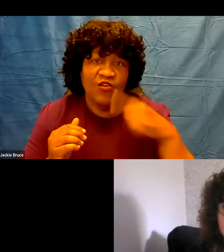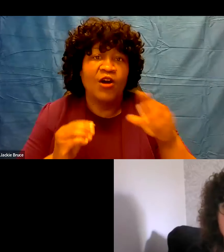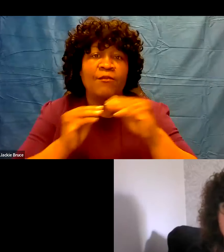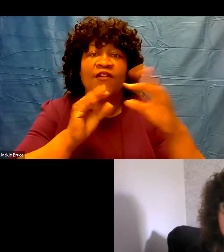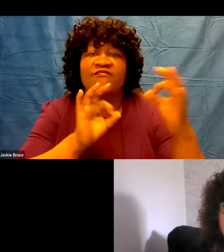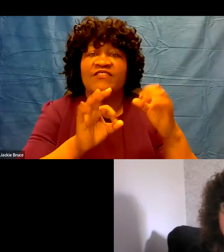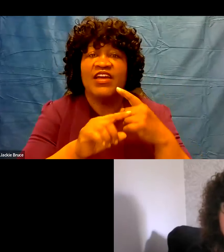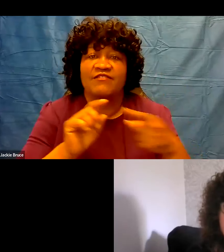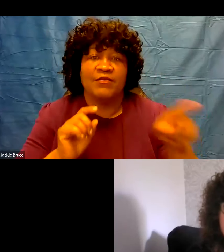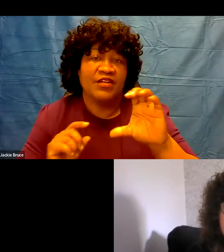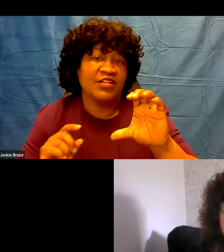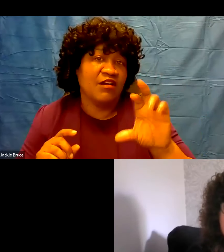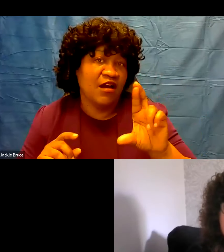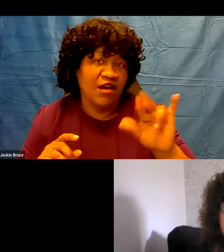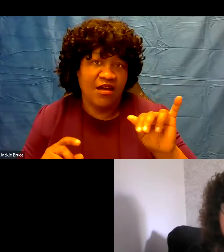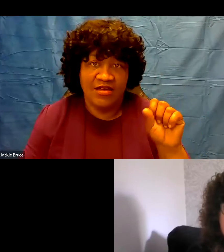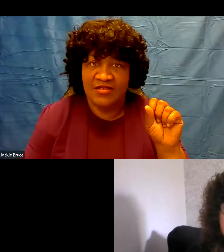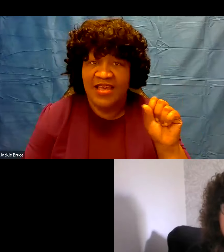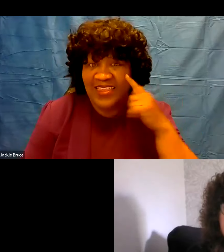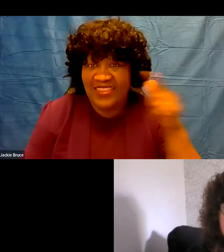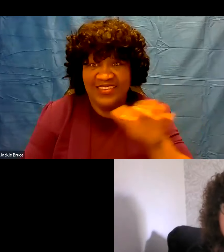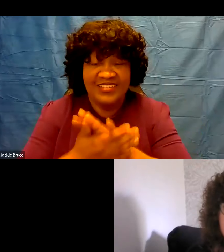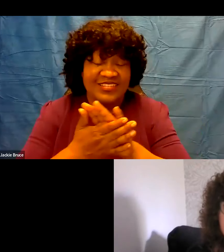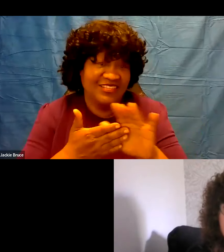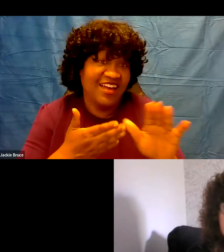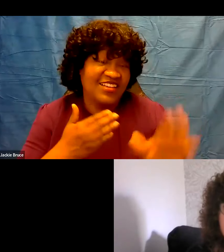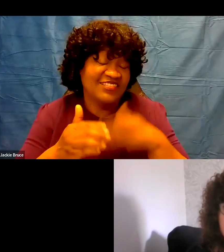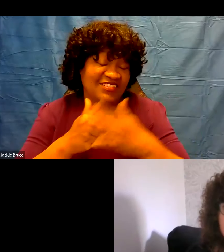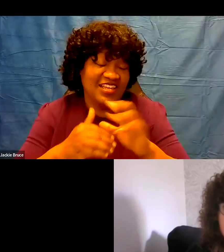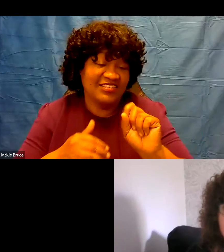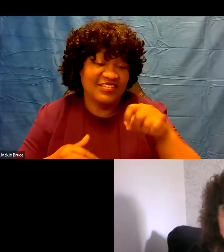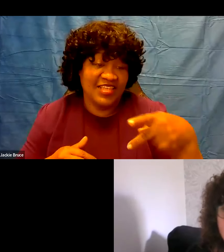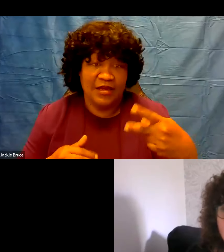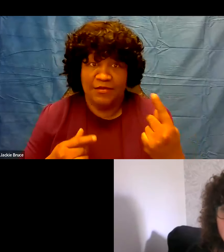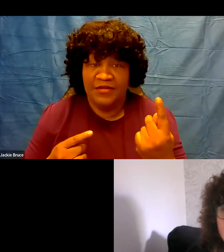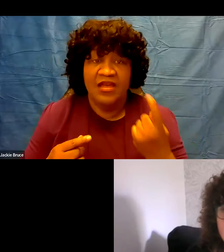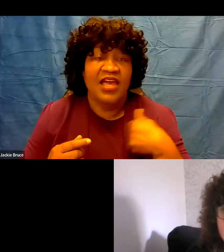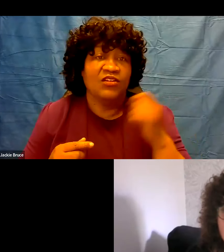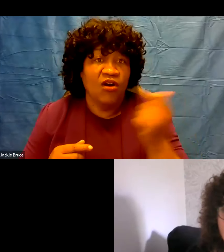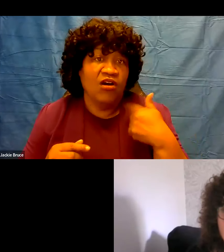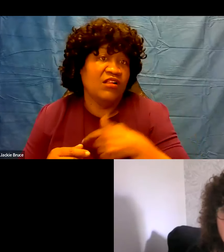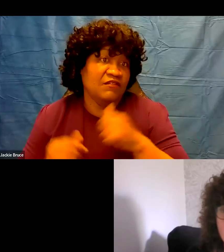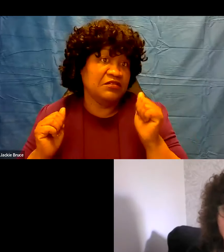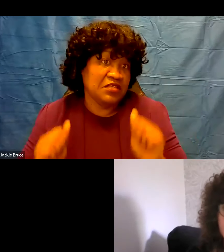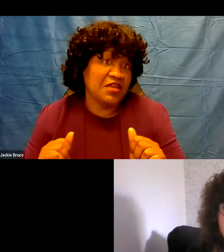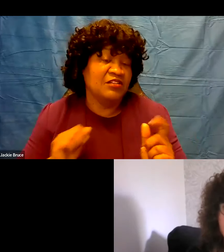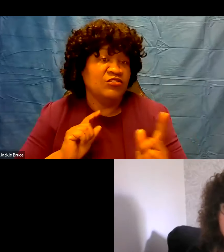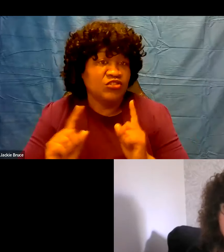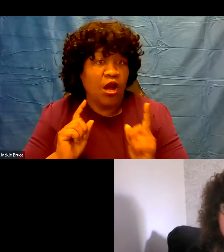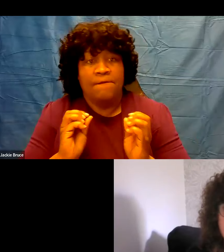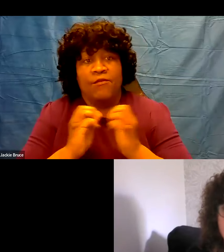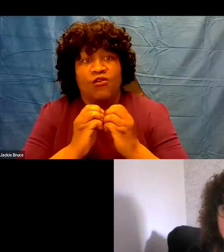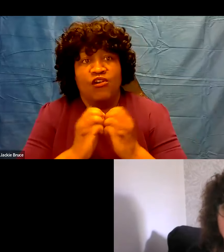feedback from the CRIS. So I think that's a nice natural next step. And we can also talk more